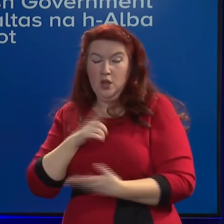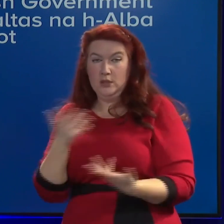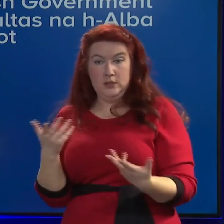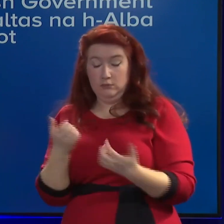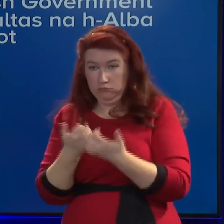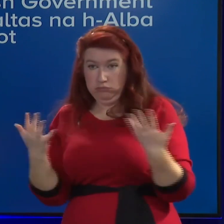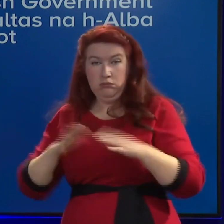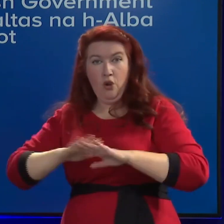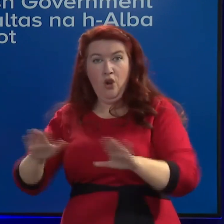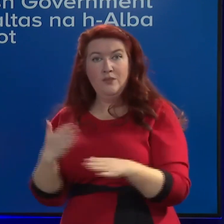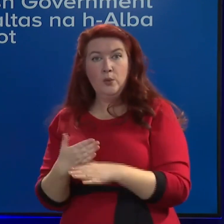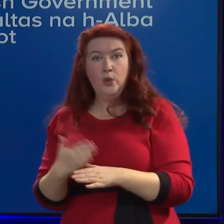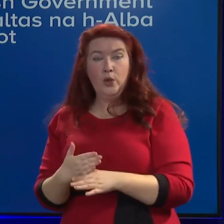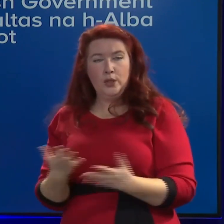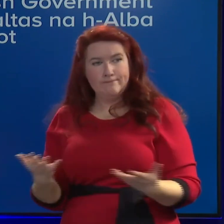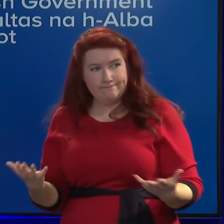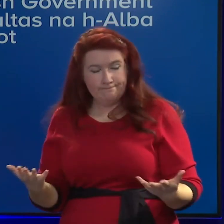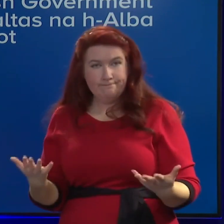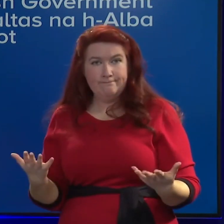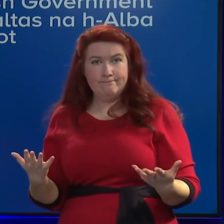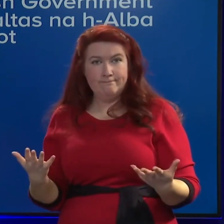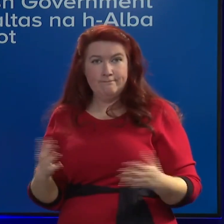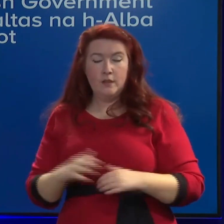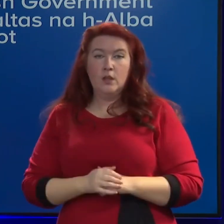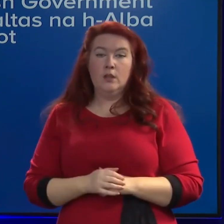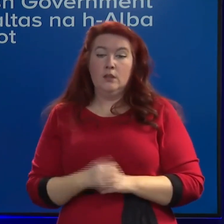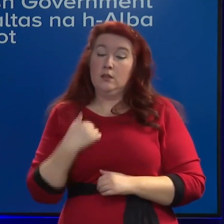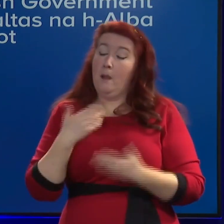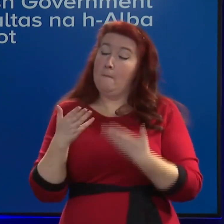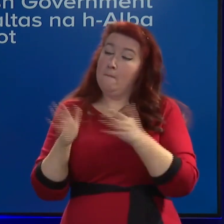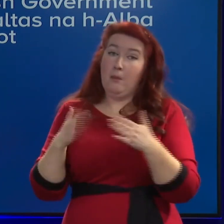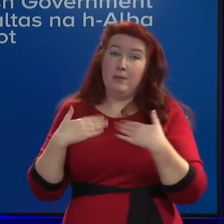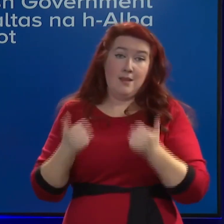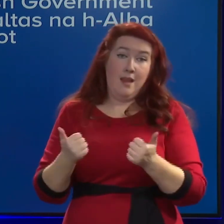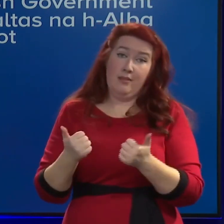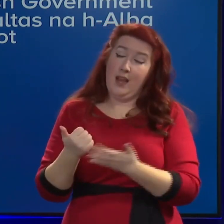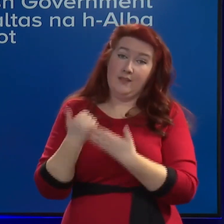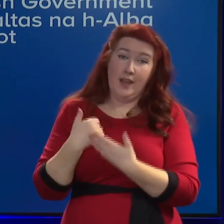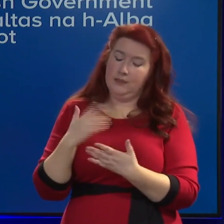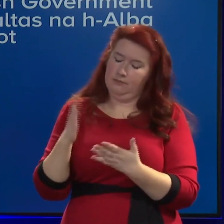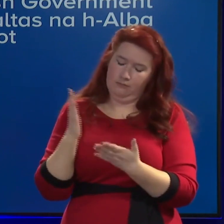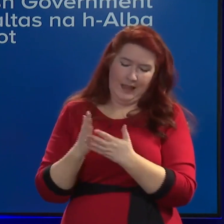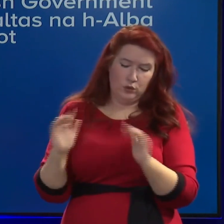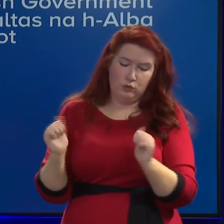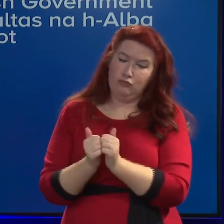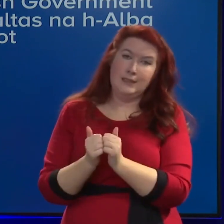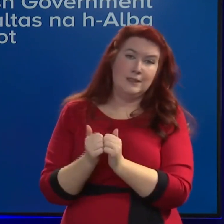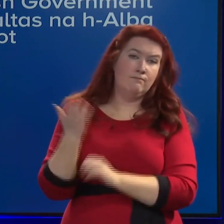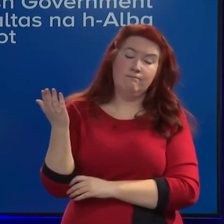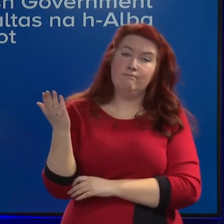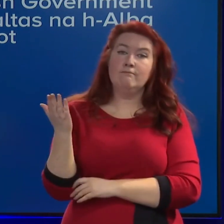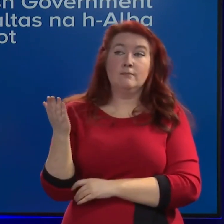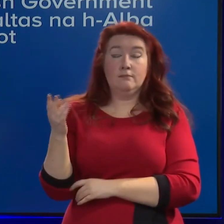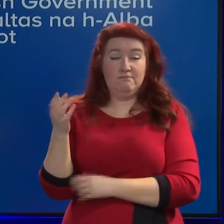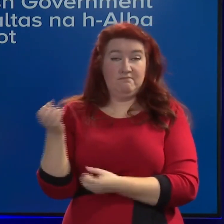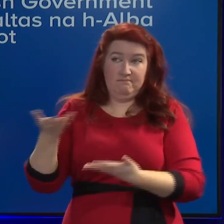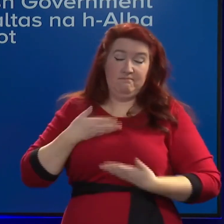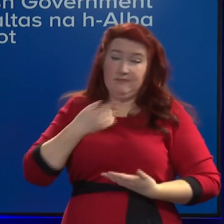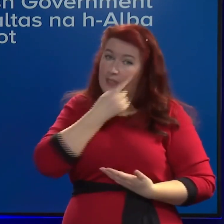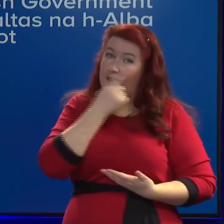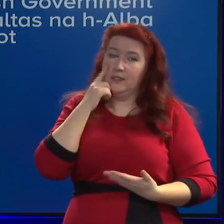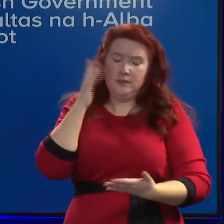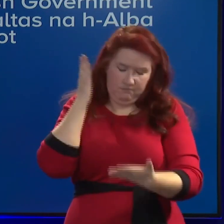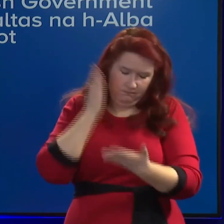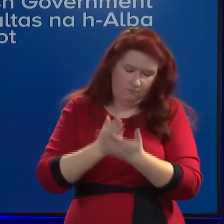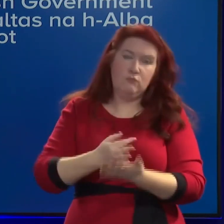illustrations of that. So the public health advice, which I have no alternative but to agree with, given the evidence of risk that